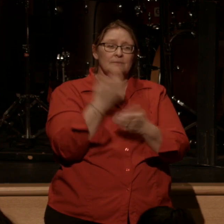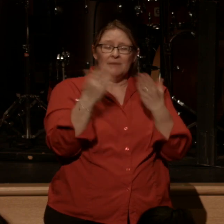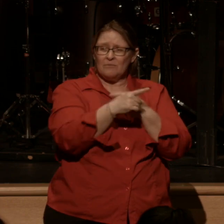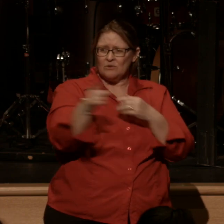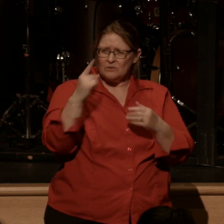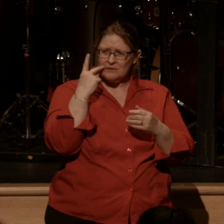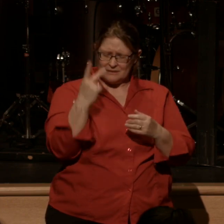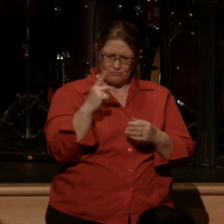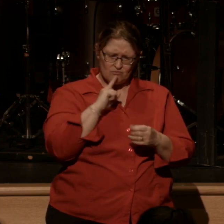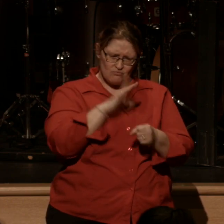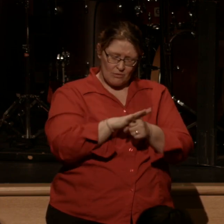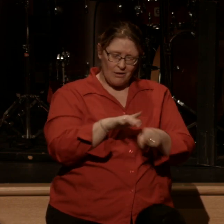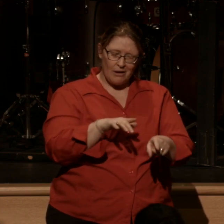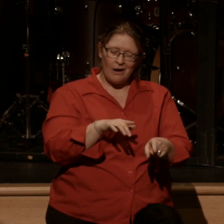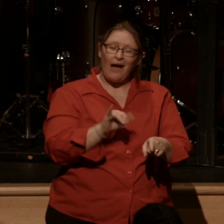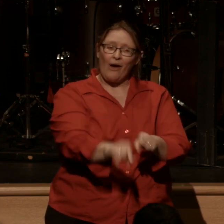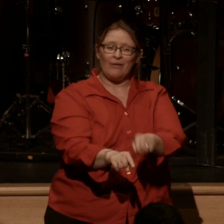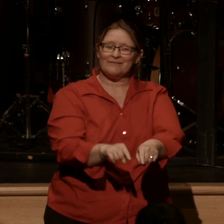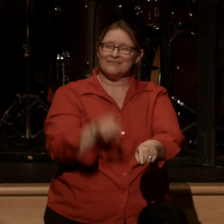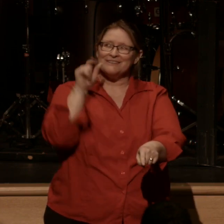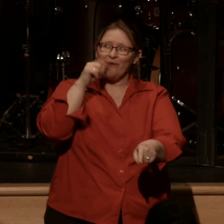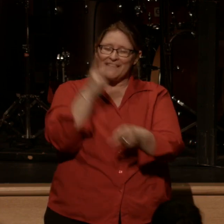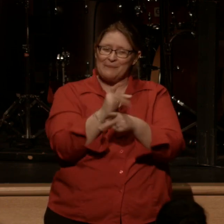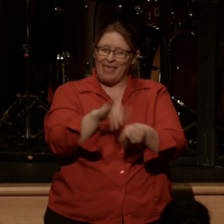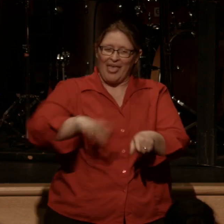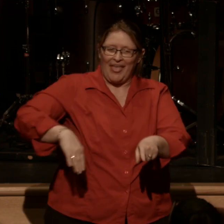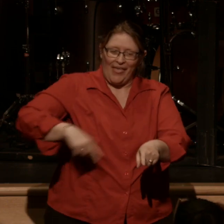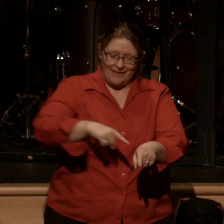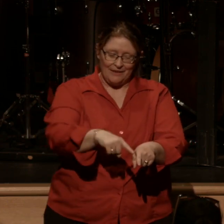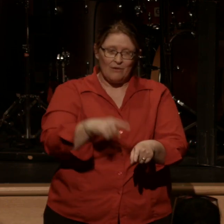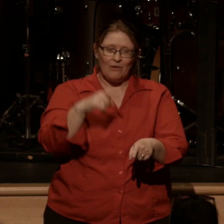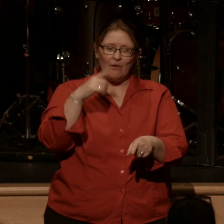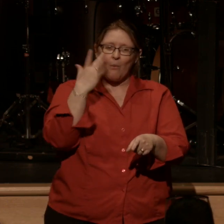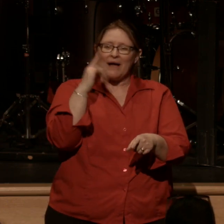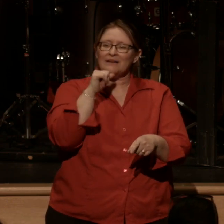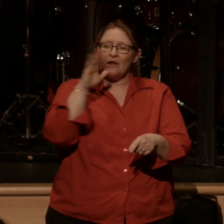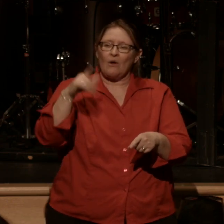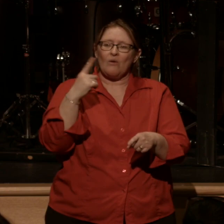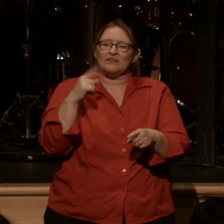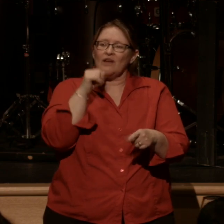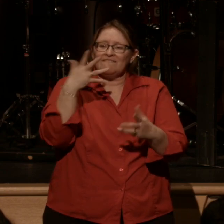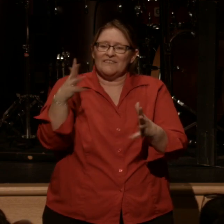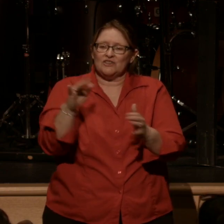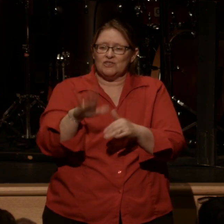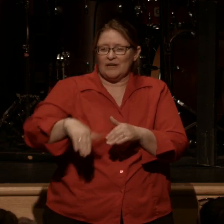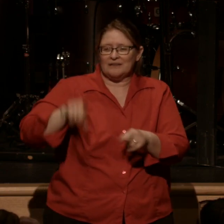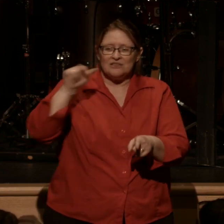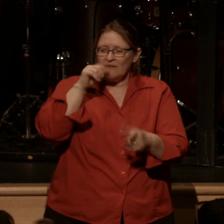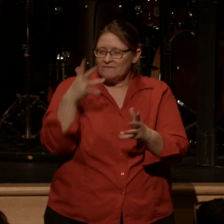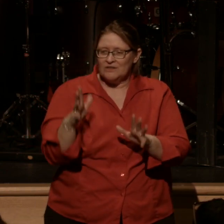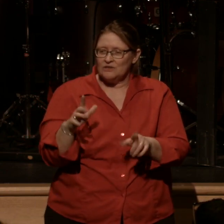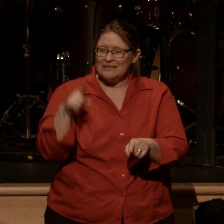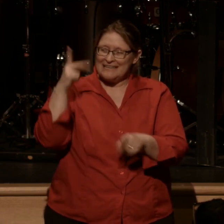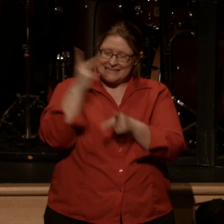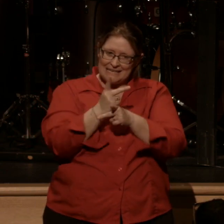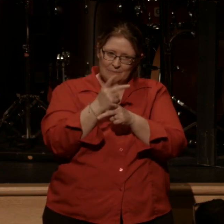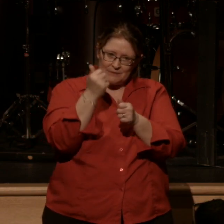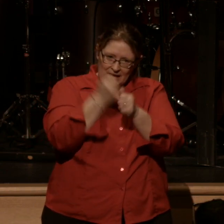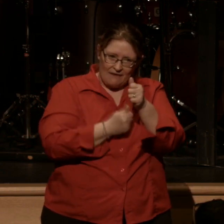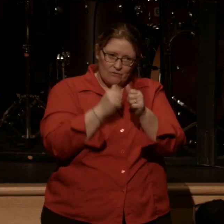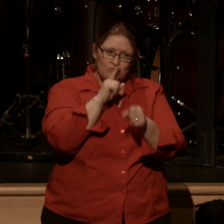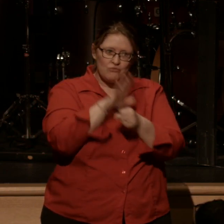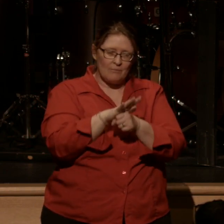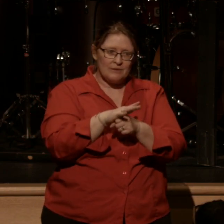promise and say, well, God has not kept that promise yet, and it's always because he hasn't fulfilled it yet. God keeps every single